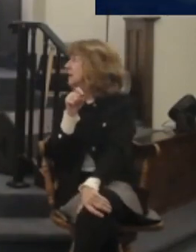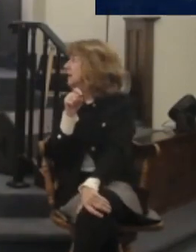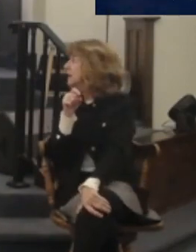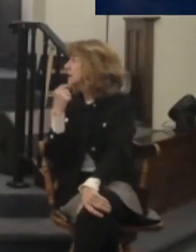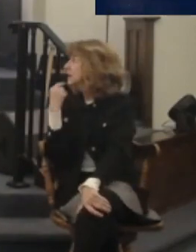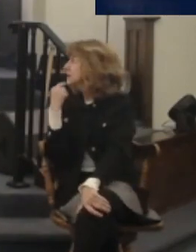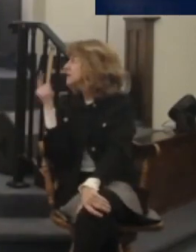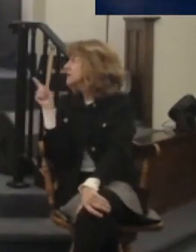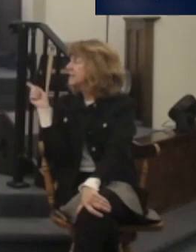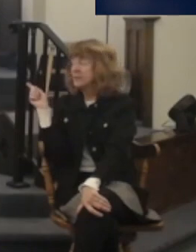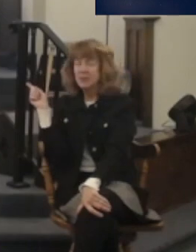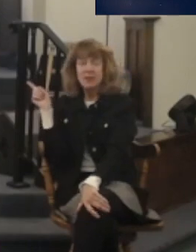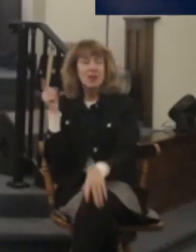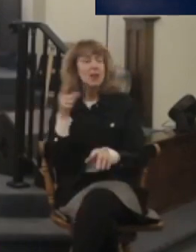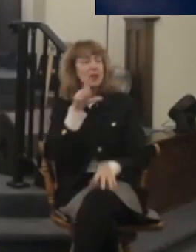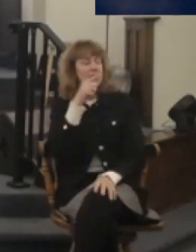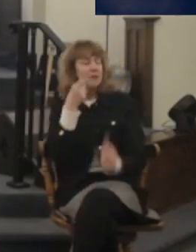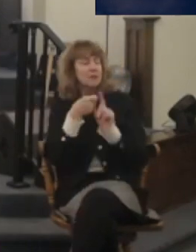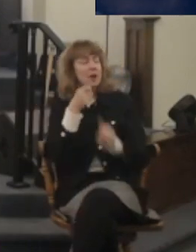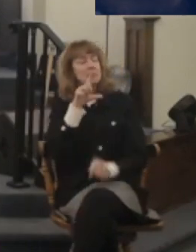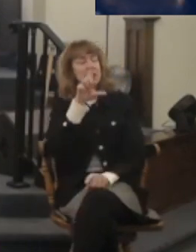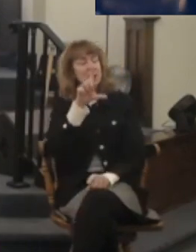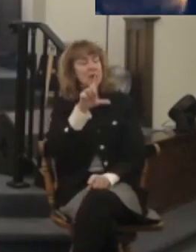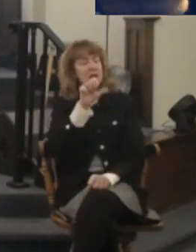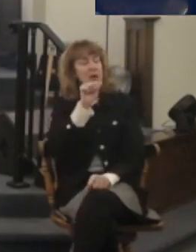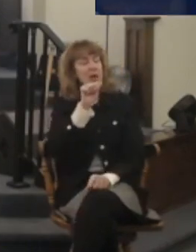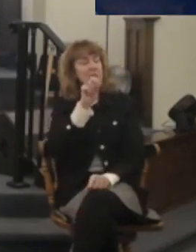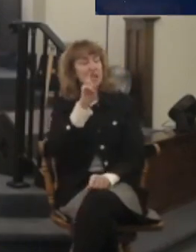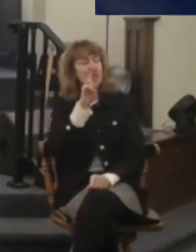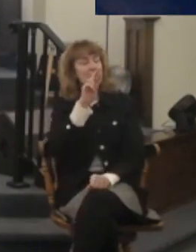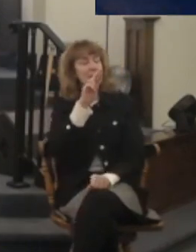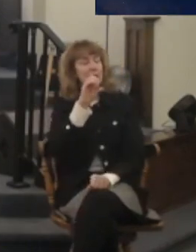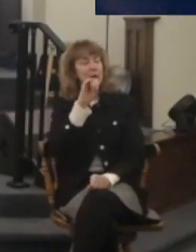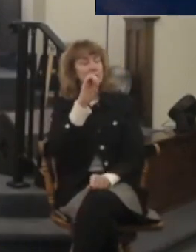And this is Lori's sister-in-law and her nephew.